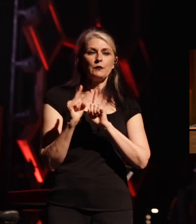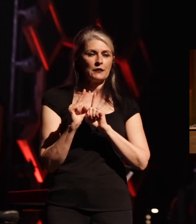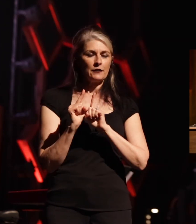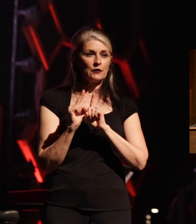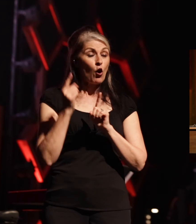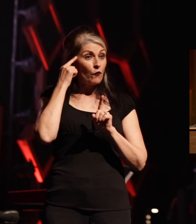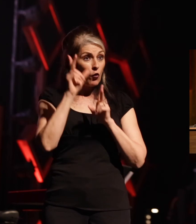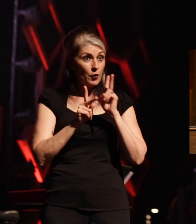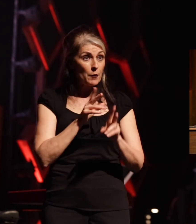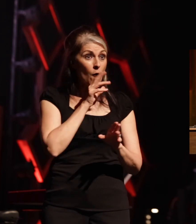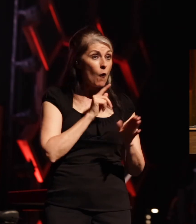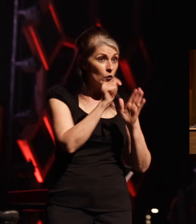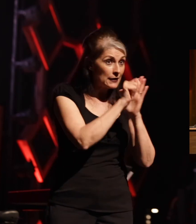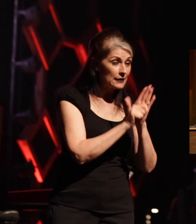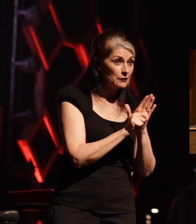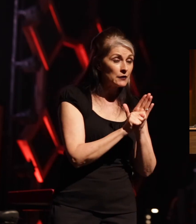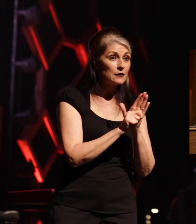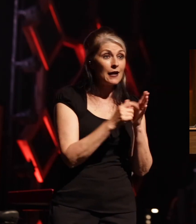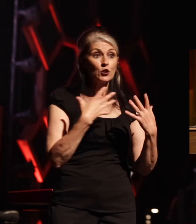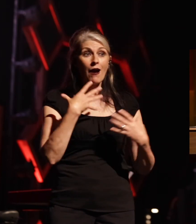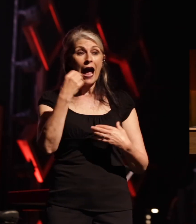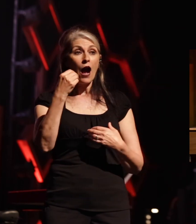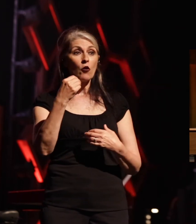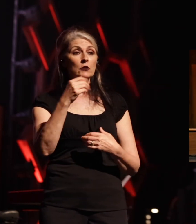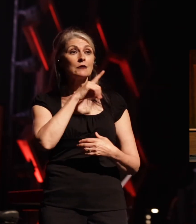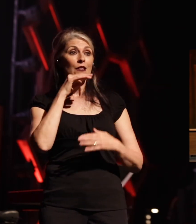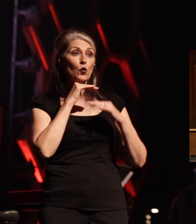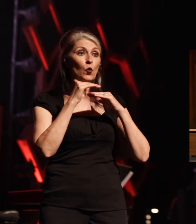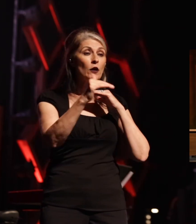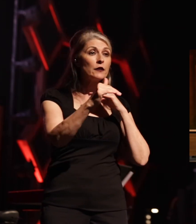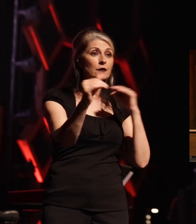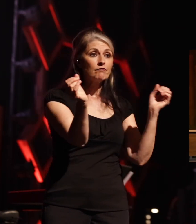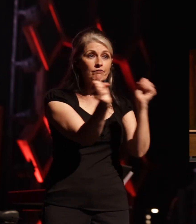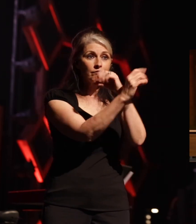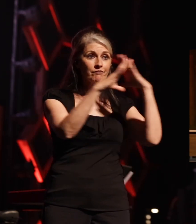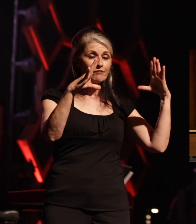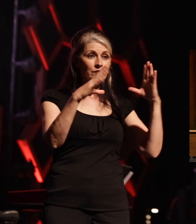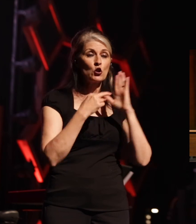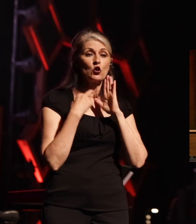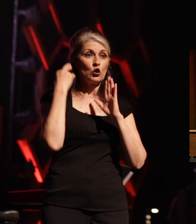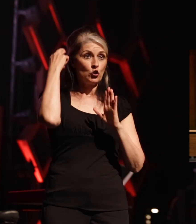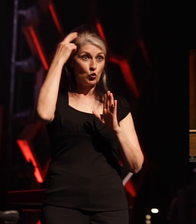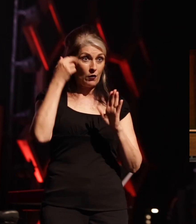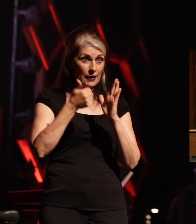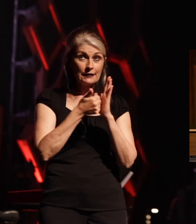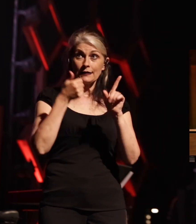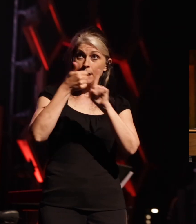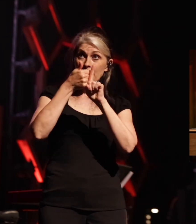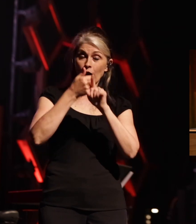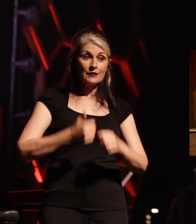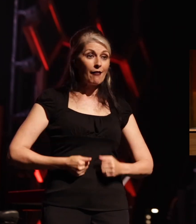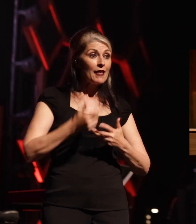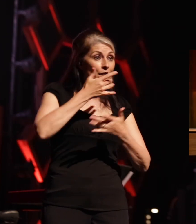in the wilderness, God wanted an illustration for them to realize that he was going to live among them, he was going to be there, that all the